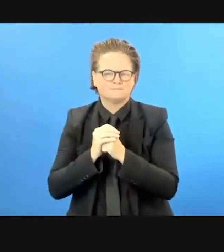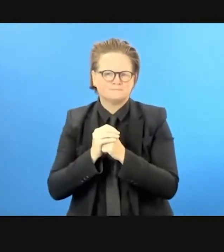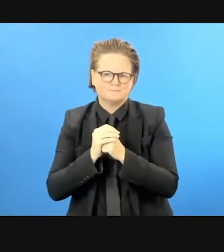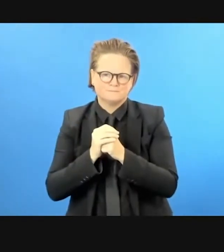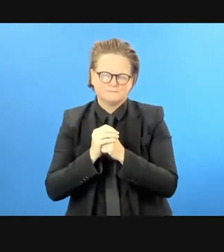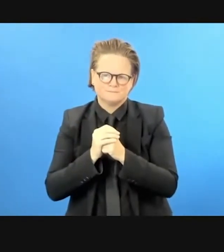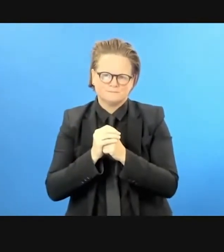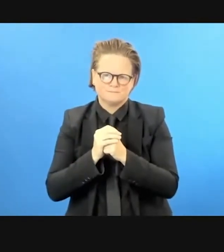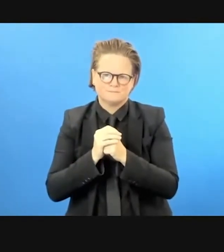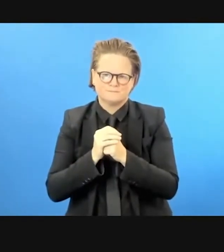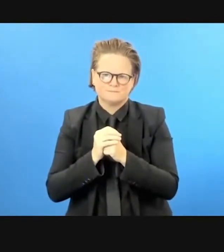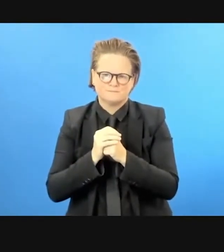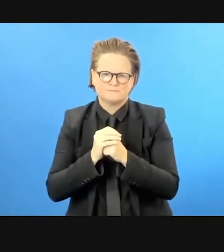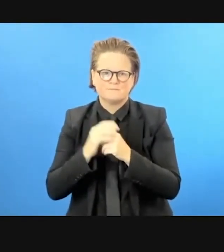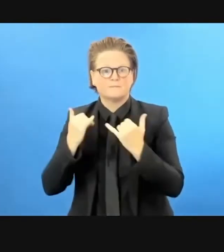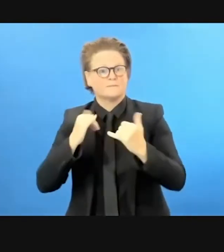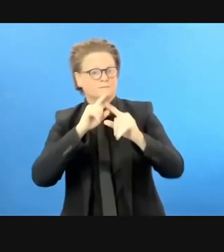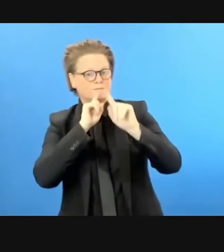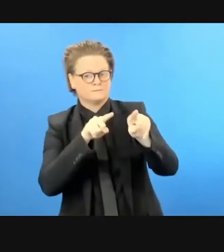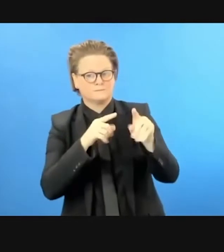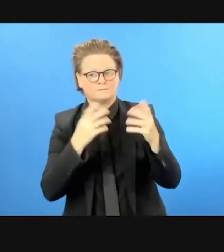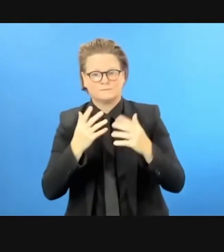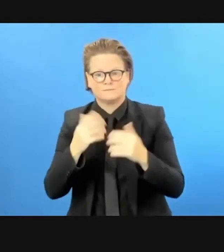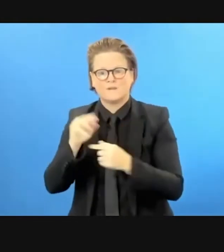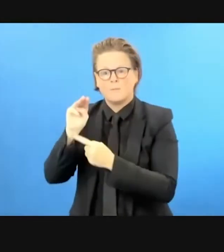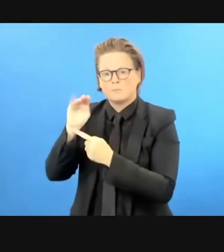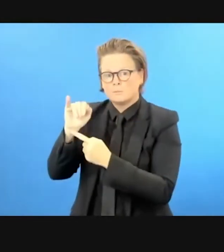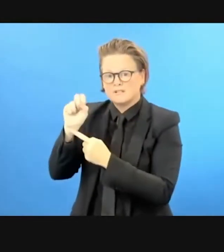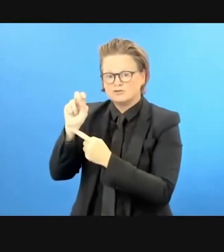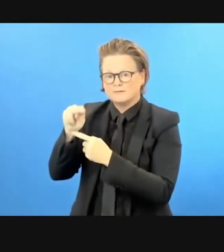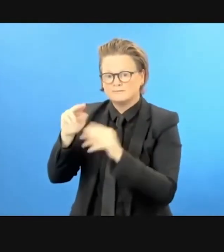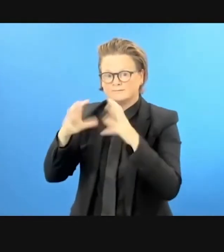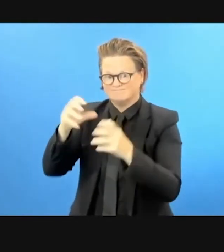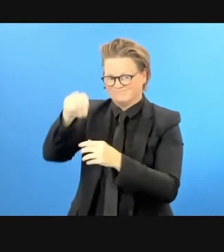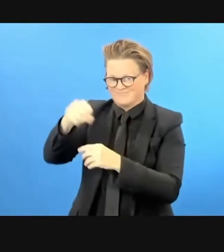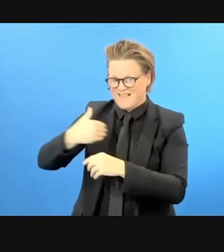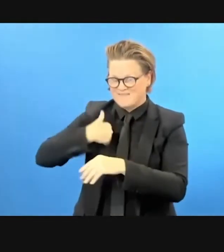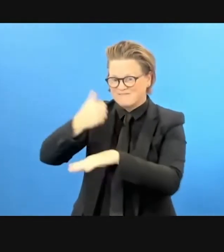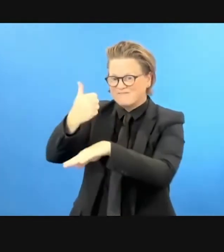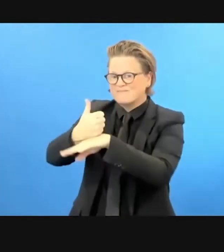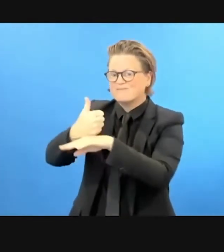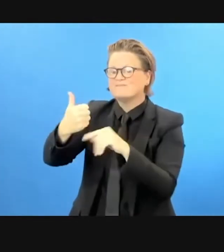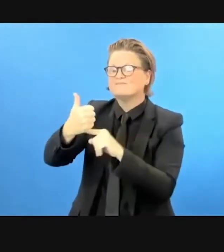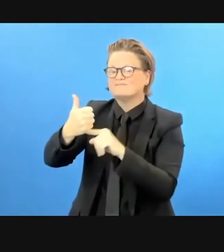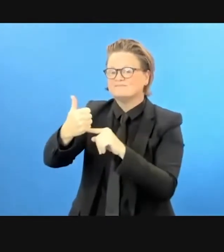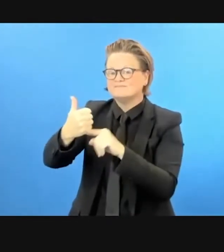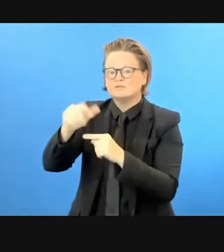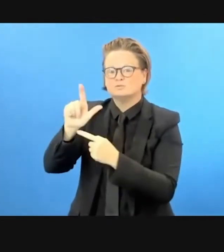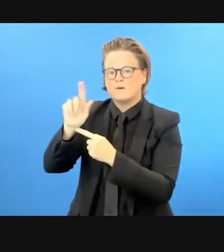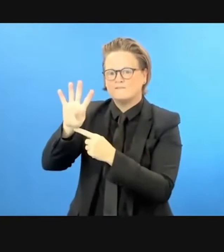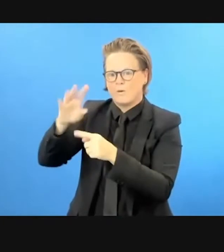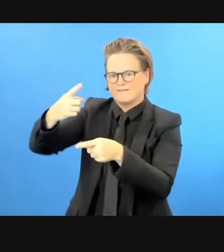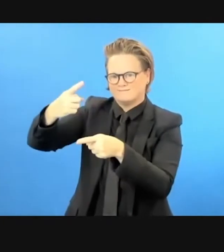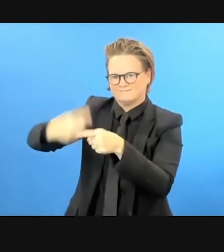do have a neighborhood vaccine access site at 24th and Cap that is accessible to the community and